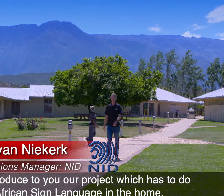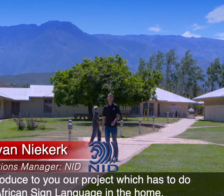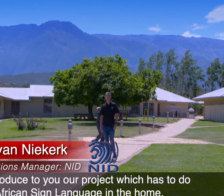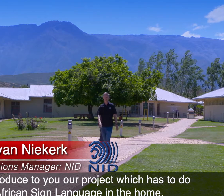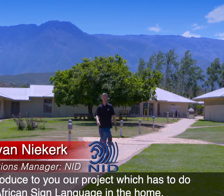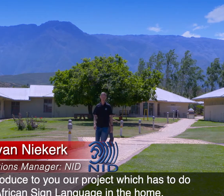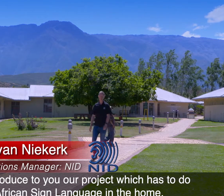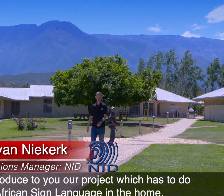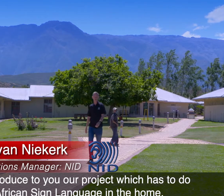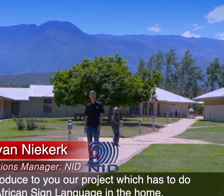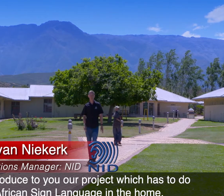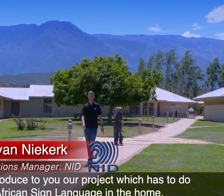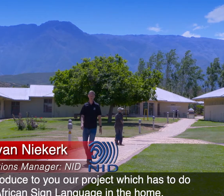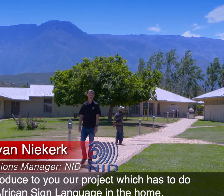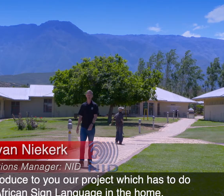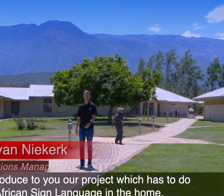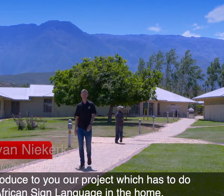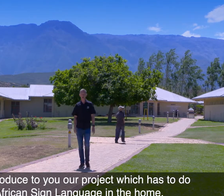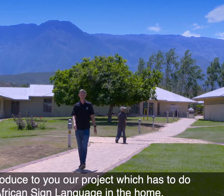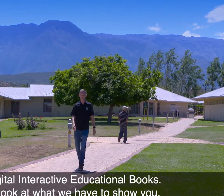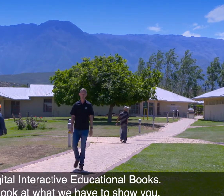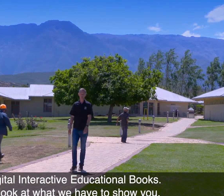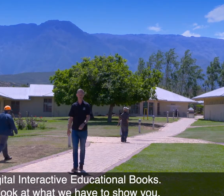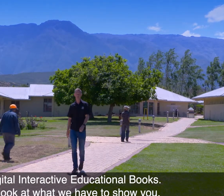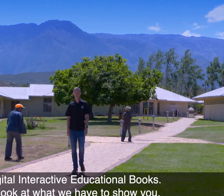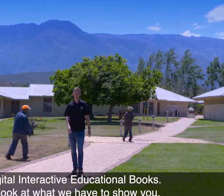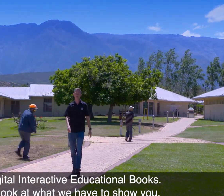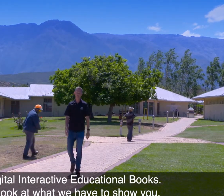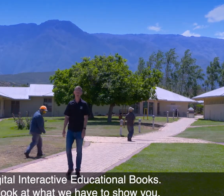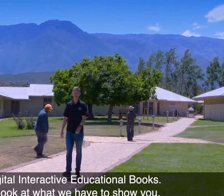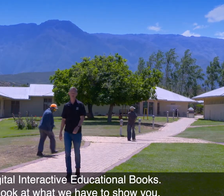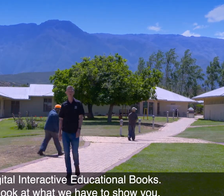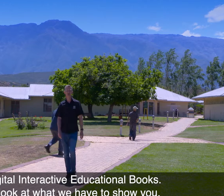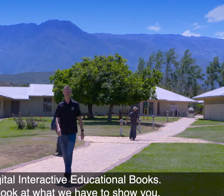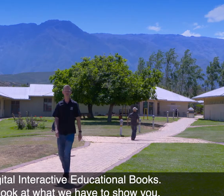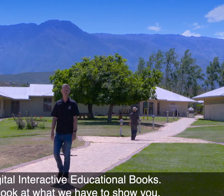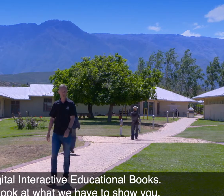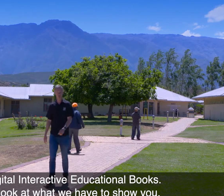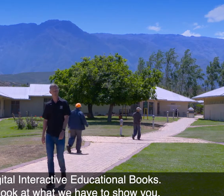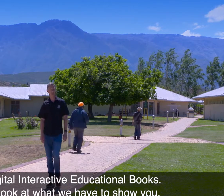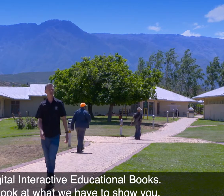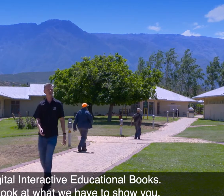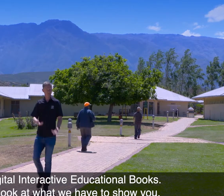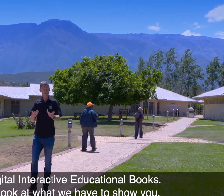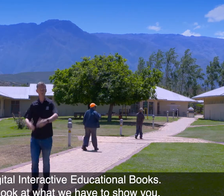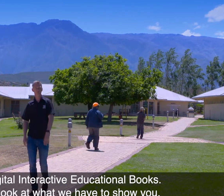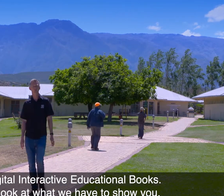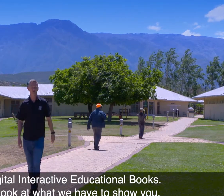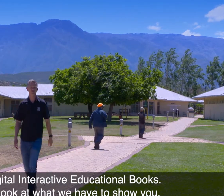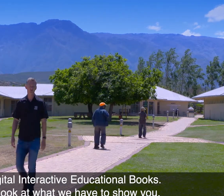our project which has to do about South African sign language in the home called Digital Interactive Educational Books. Let's have a look at what we have to show